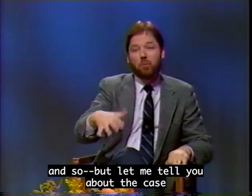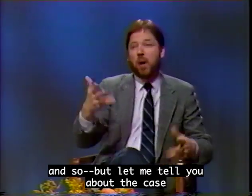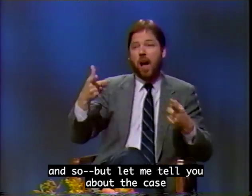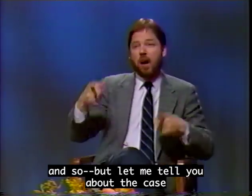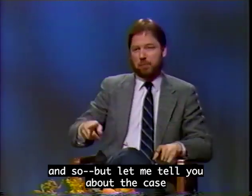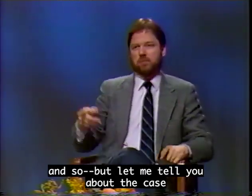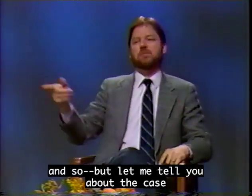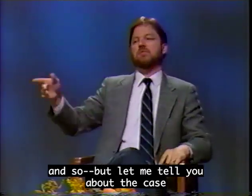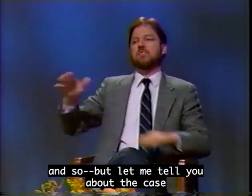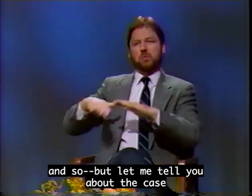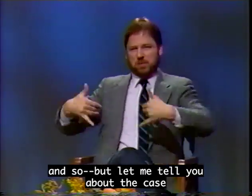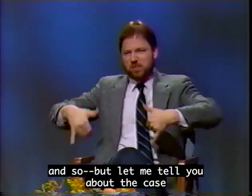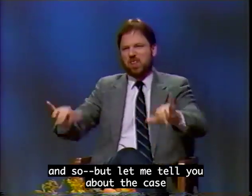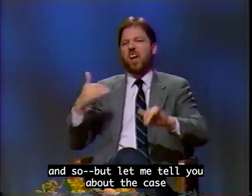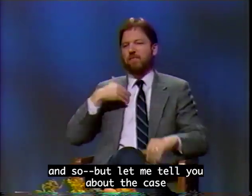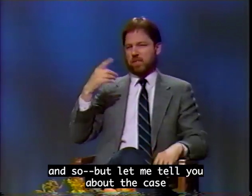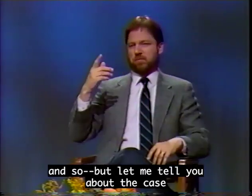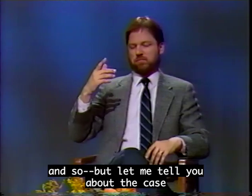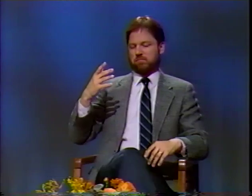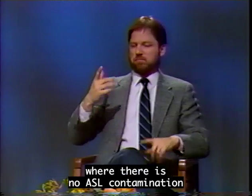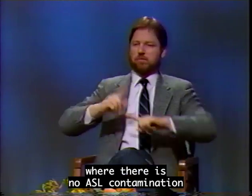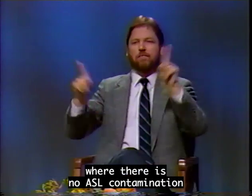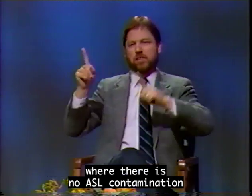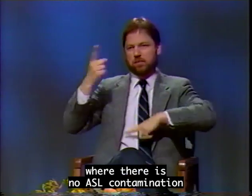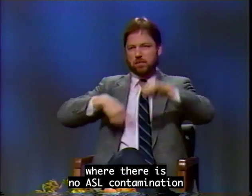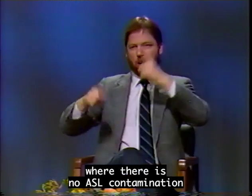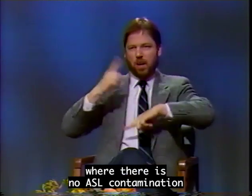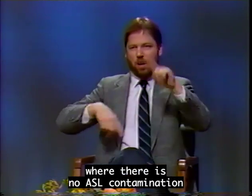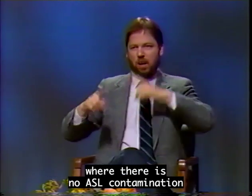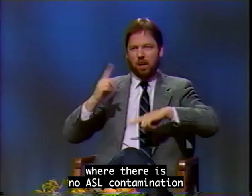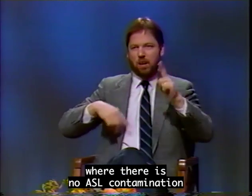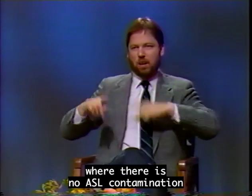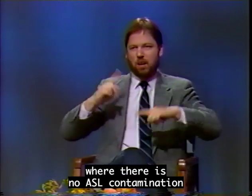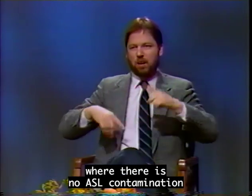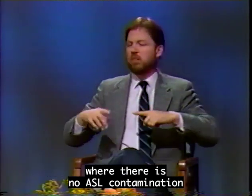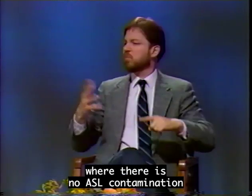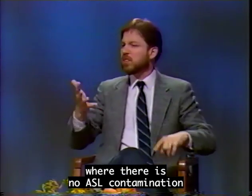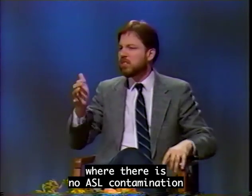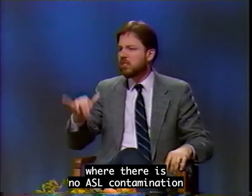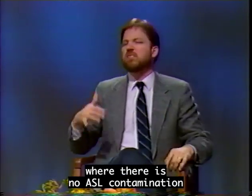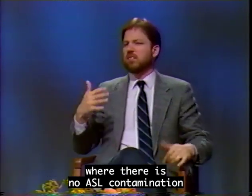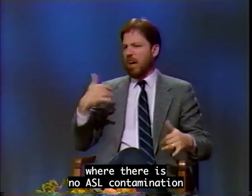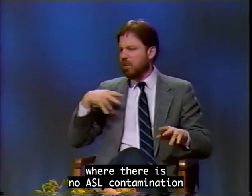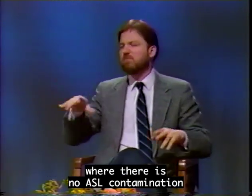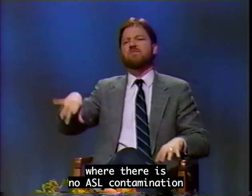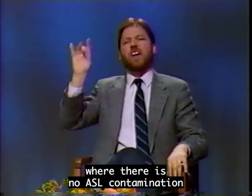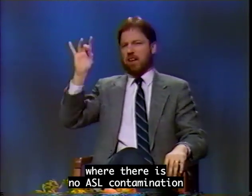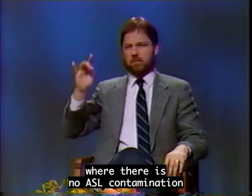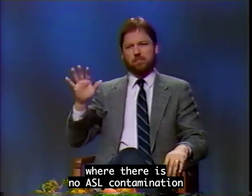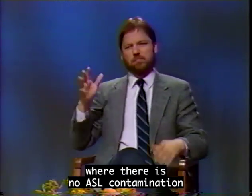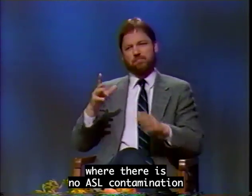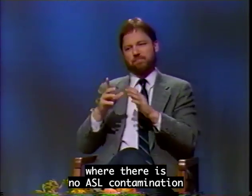so, but let me tell you about the case where there is no